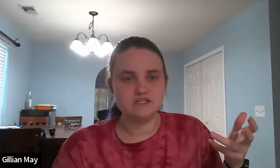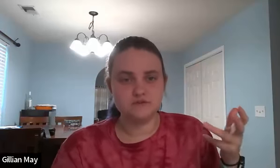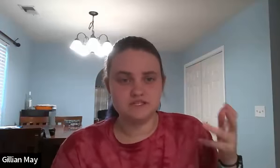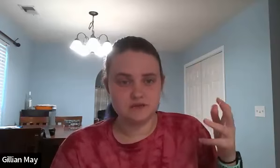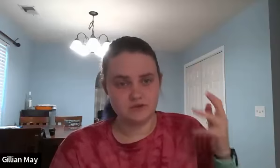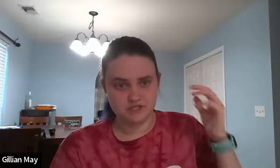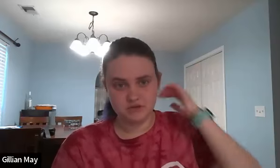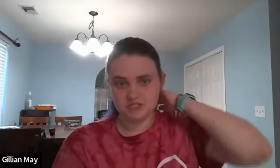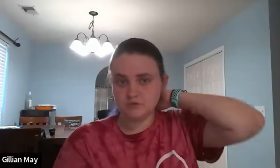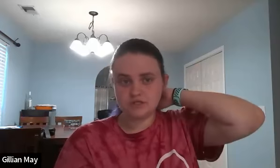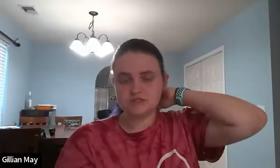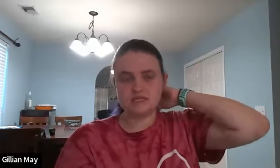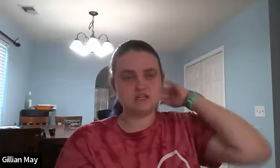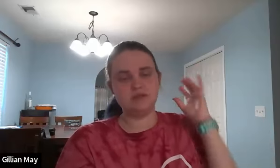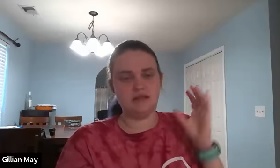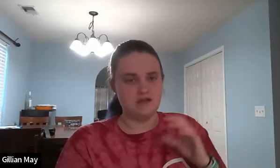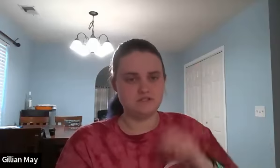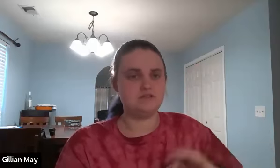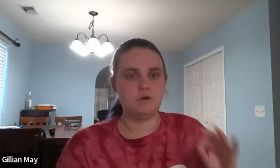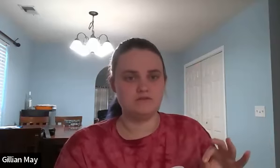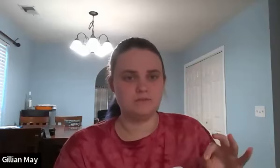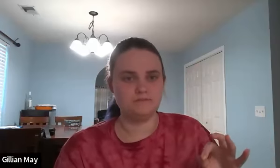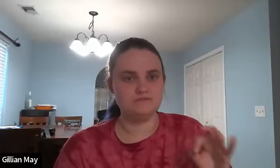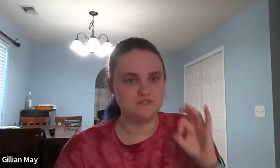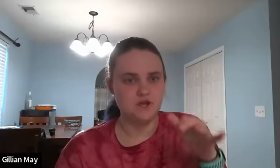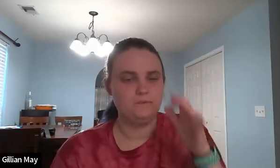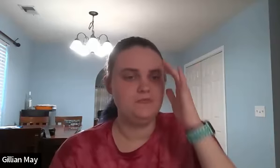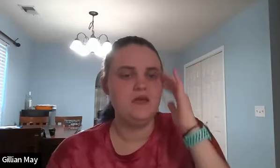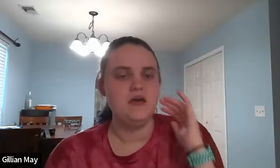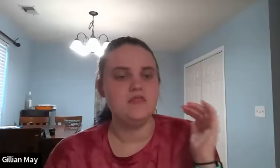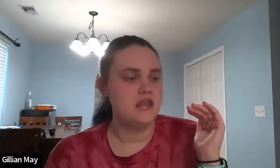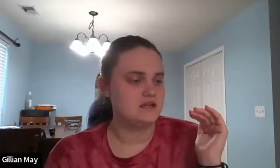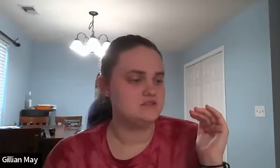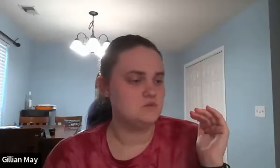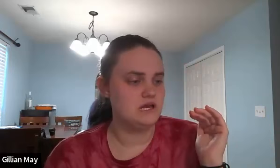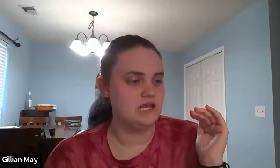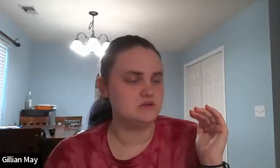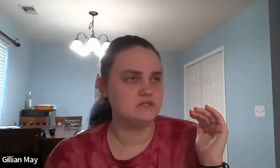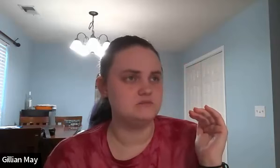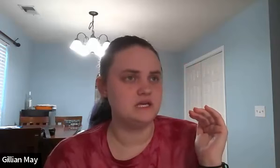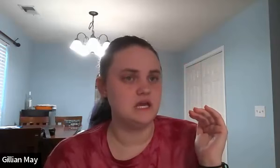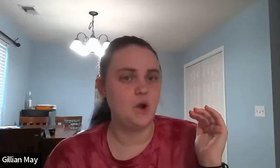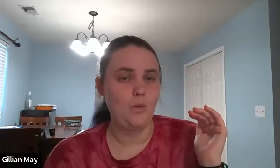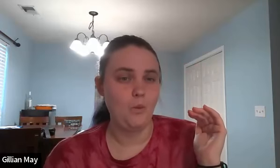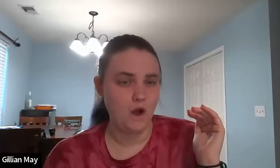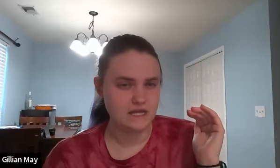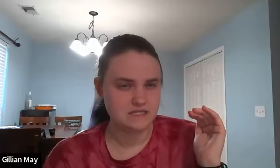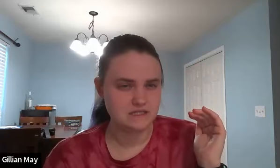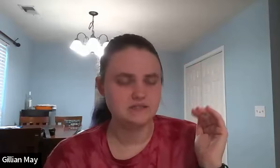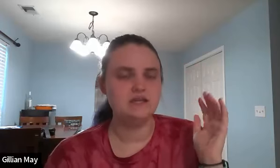for the WH question words. It's going to be like every single one of them. So the next one is going to be what.